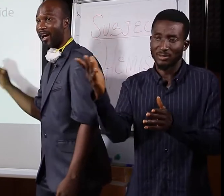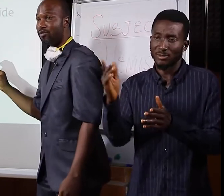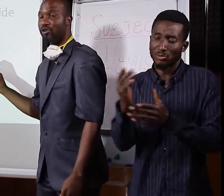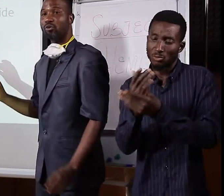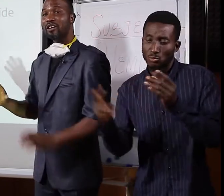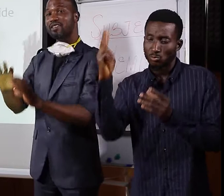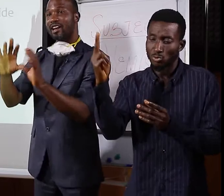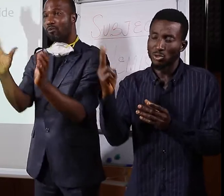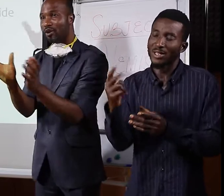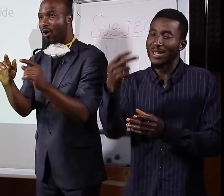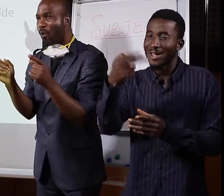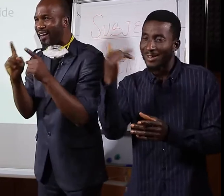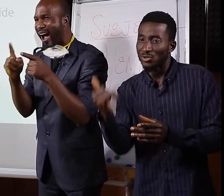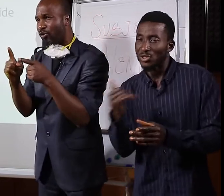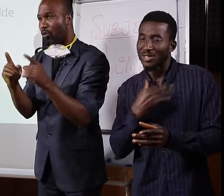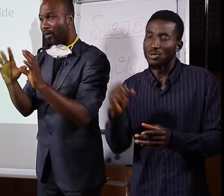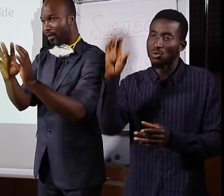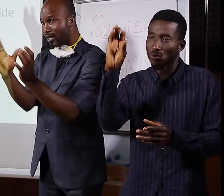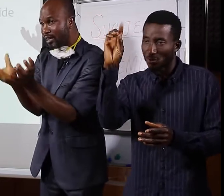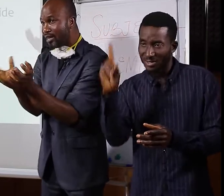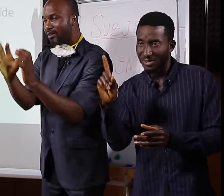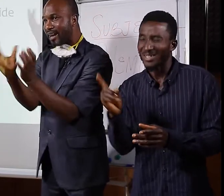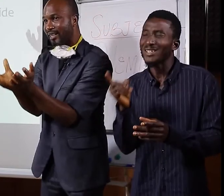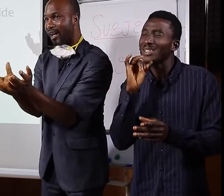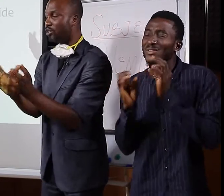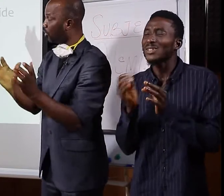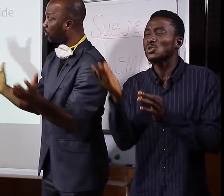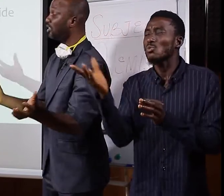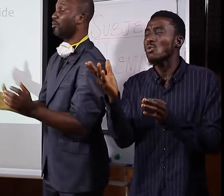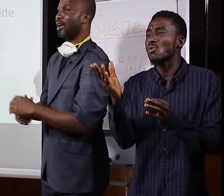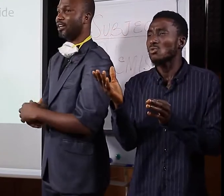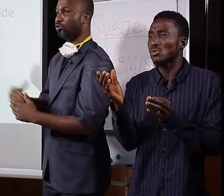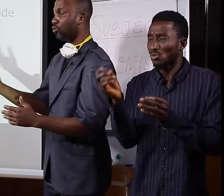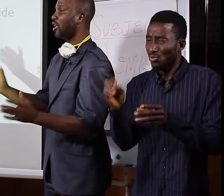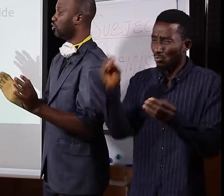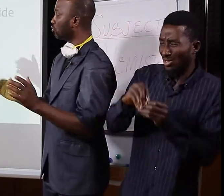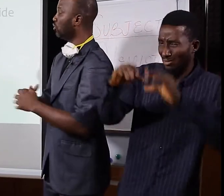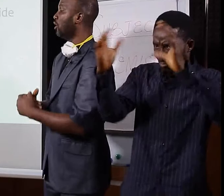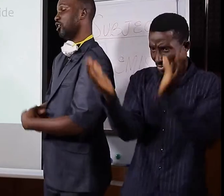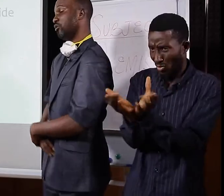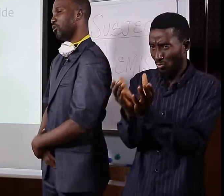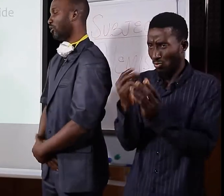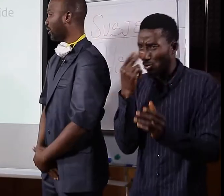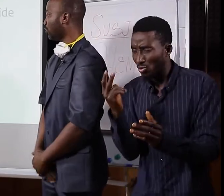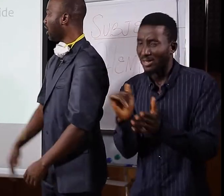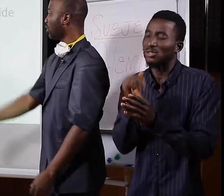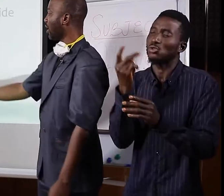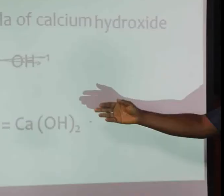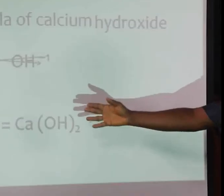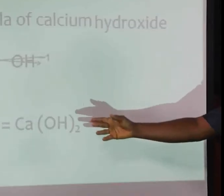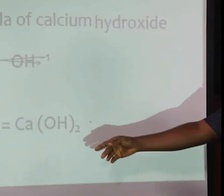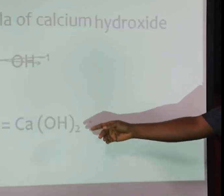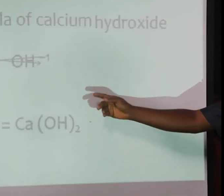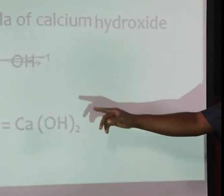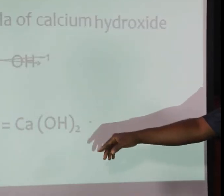and hydrogen. So if there are more than 1 atom in the radical, you must put in a bracket to show that the 2 is for both of them. So that's why we